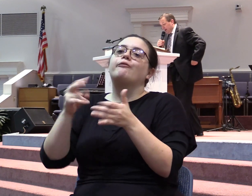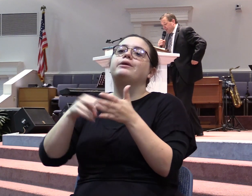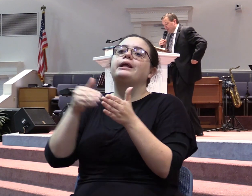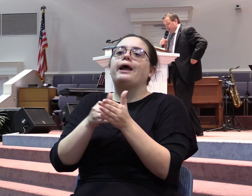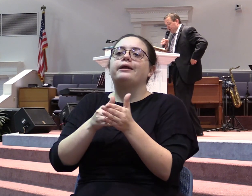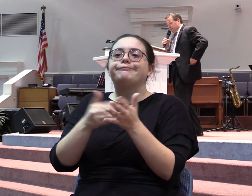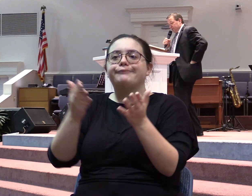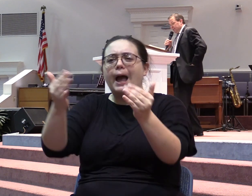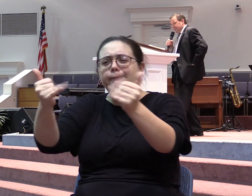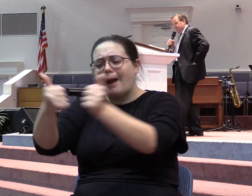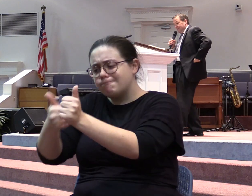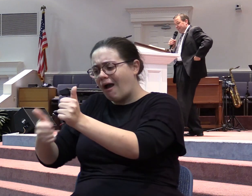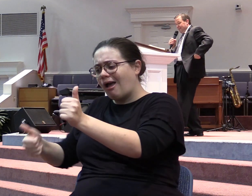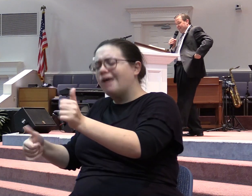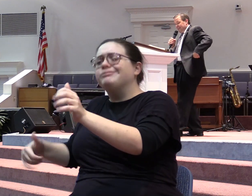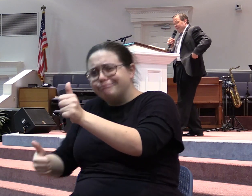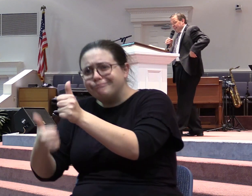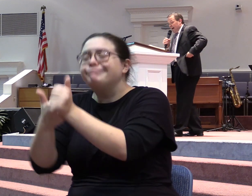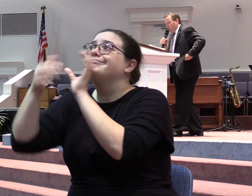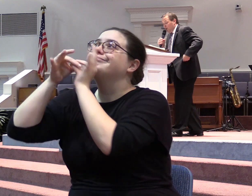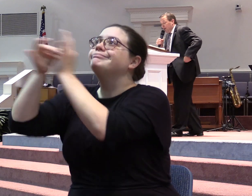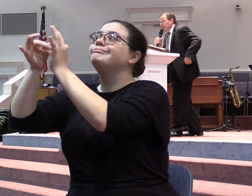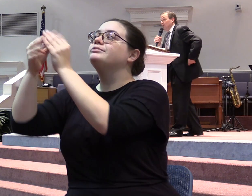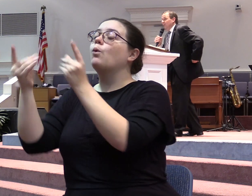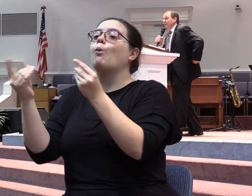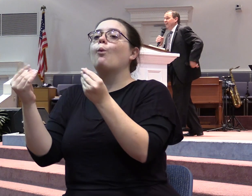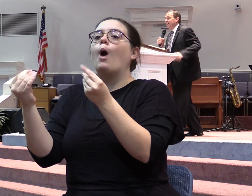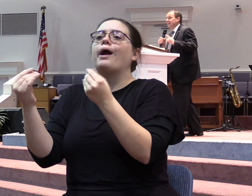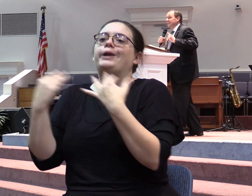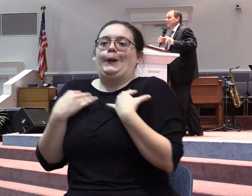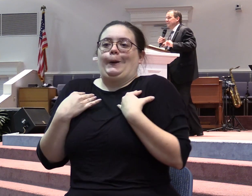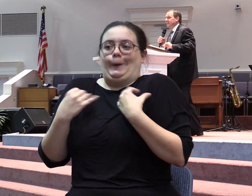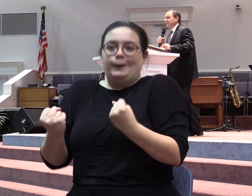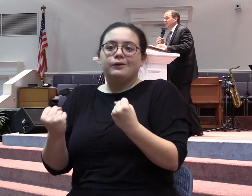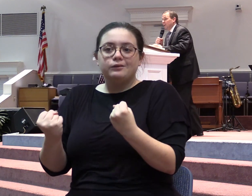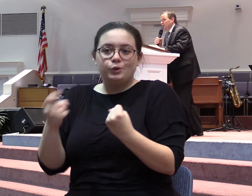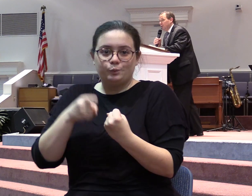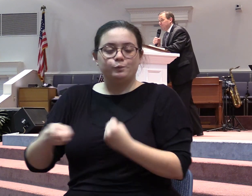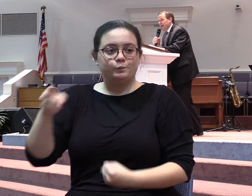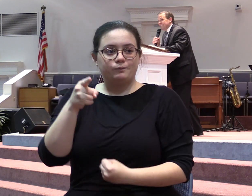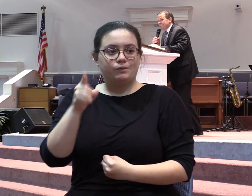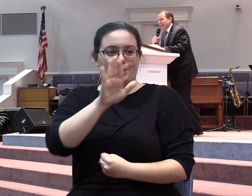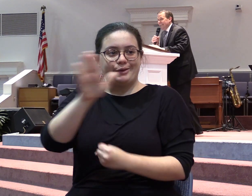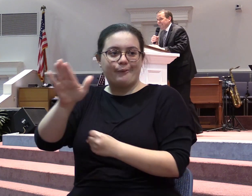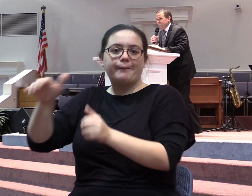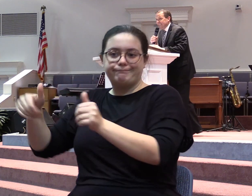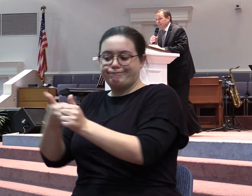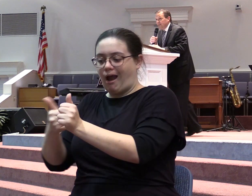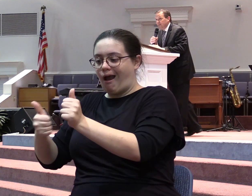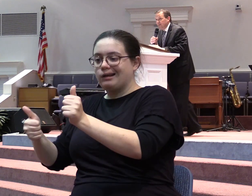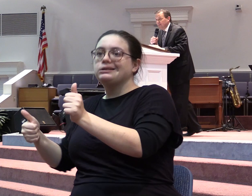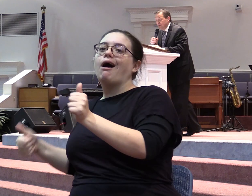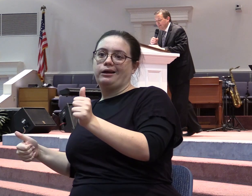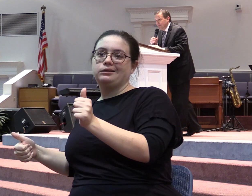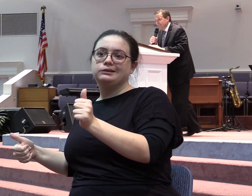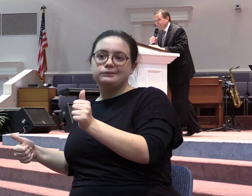Return, you backsliding children, and I will heal. Listen to what it says. Your backslidings.